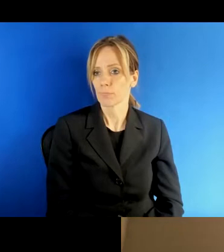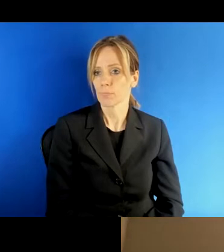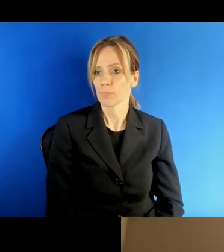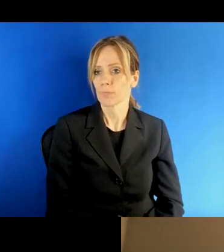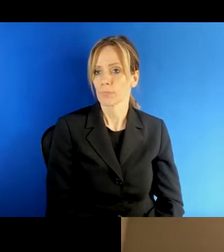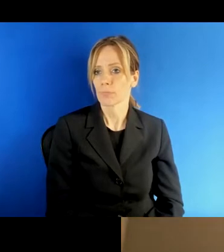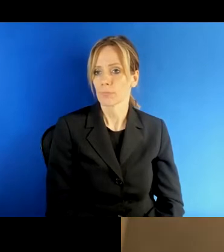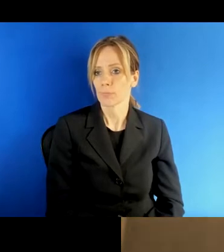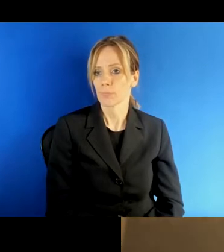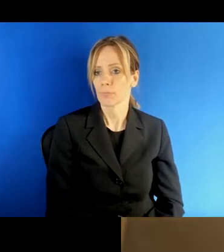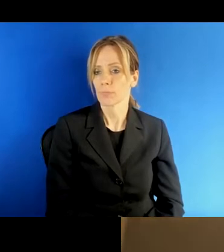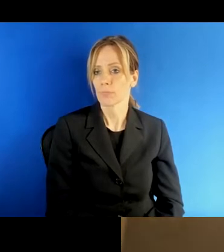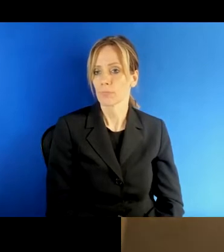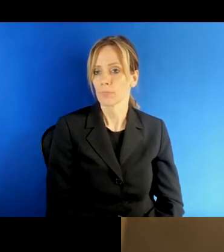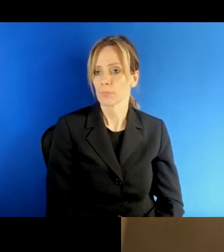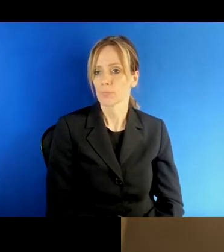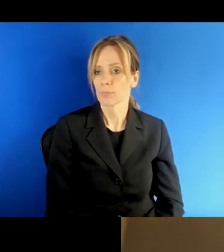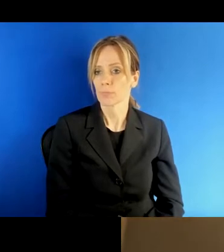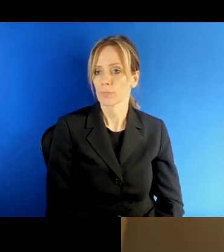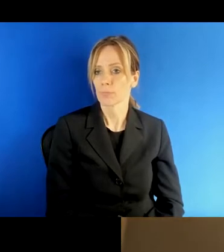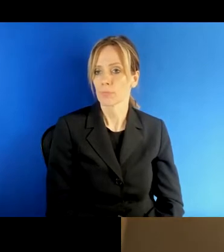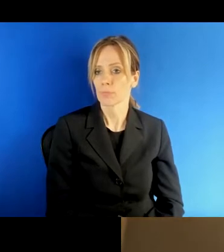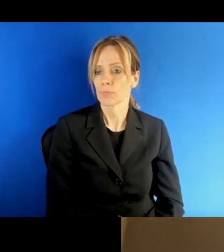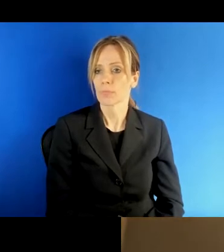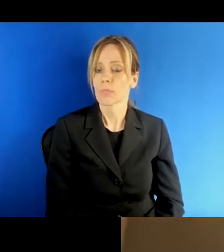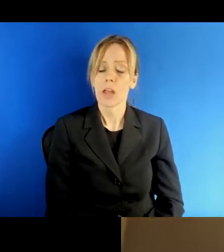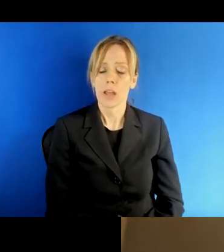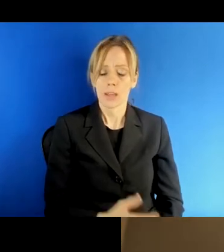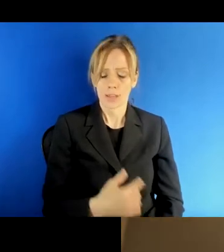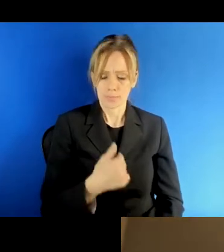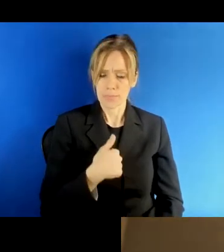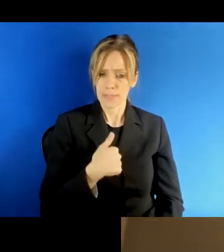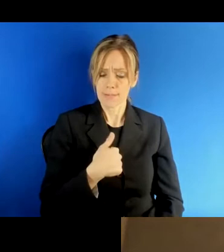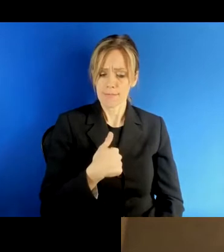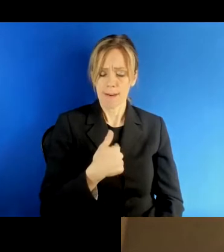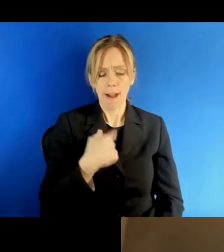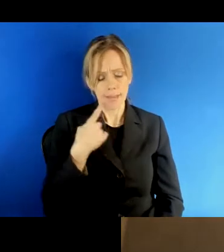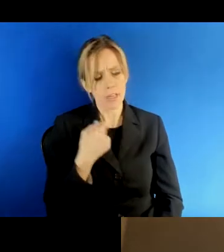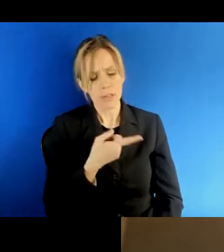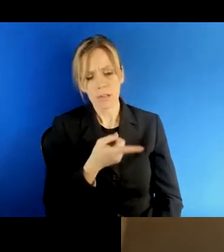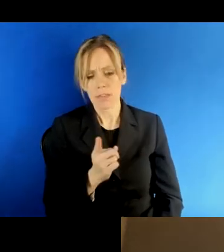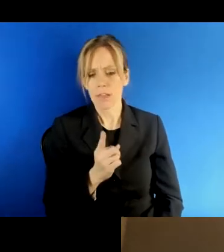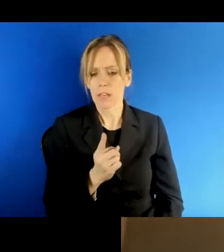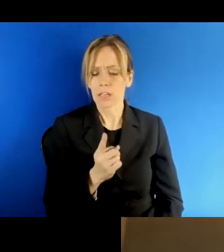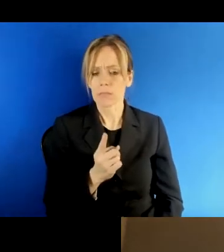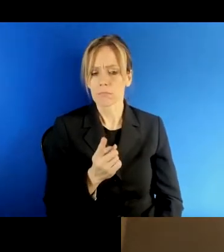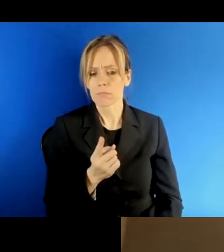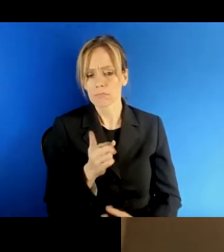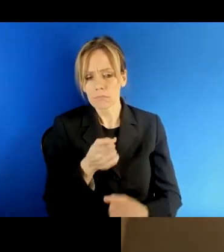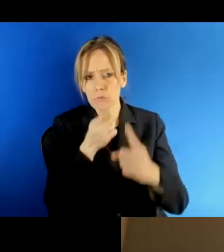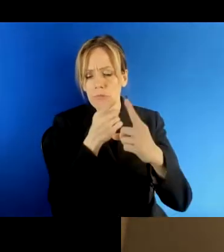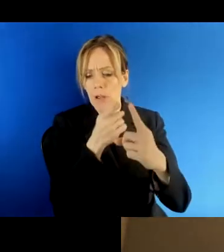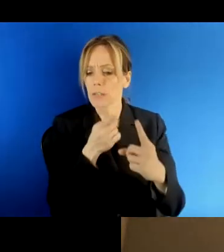while you're like, I think they were trying to be realistic. That's kind